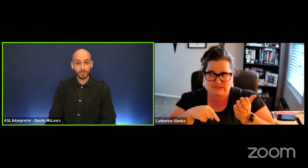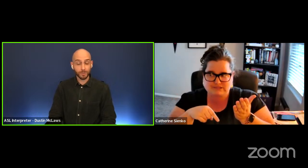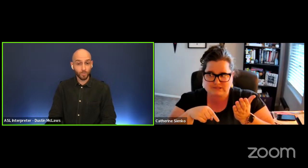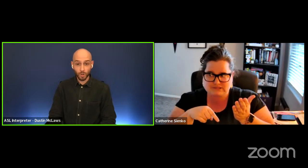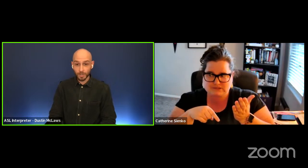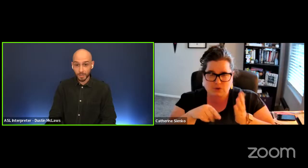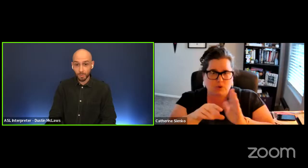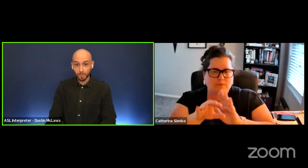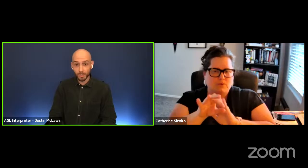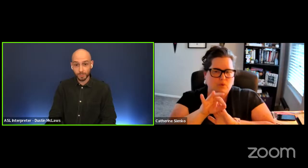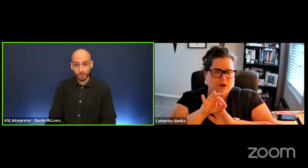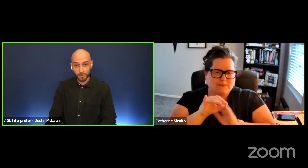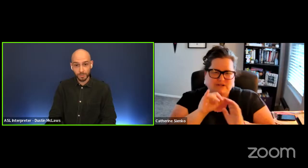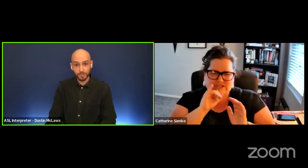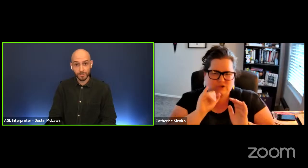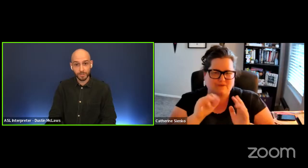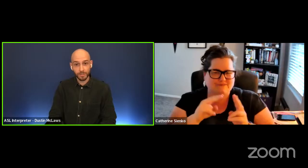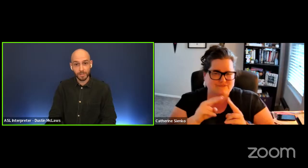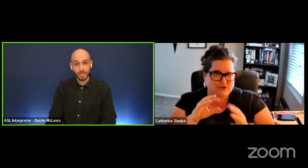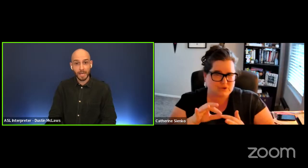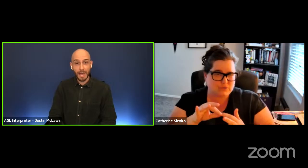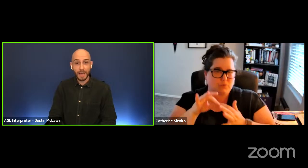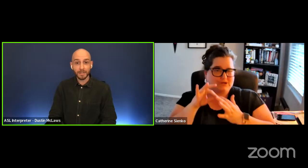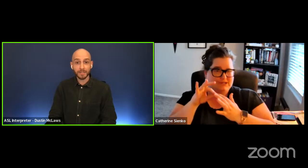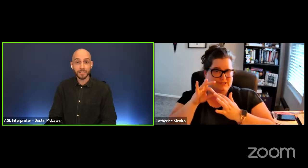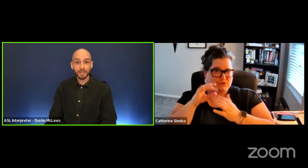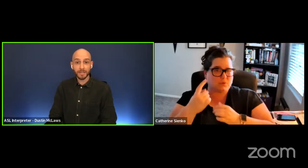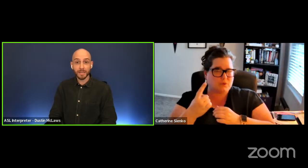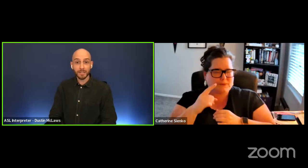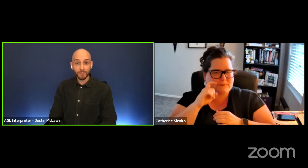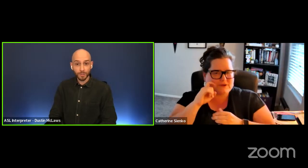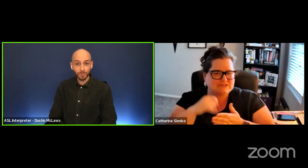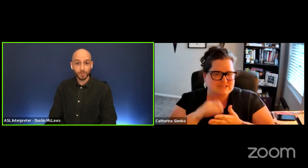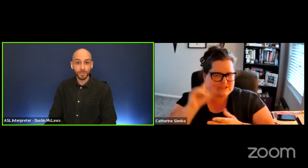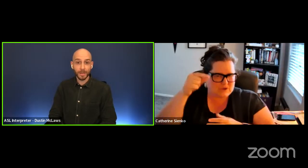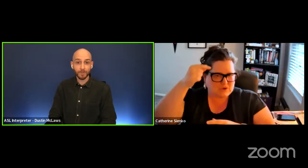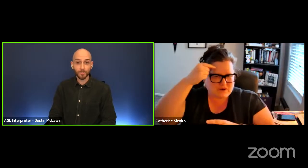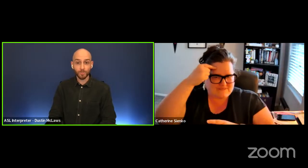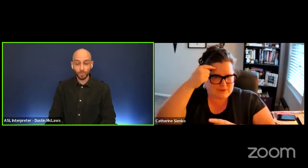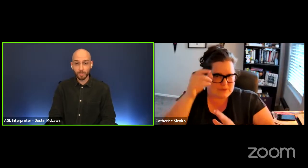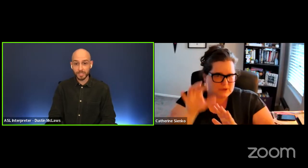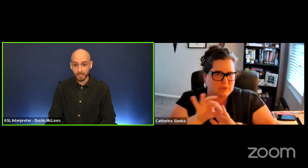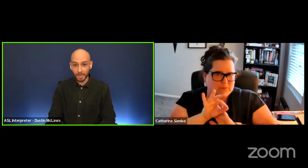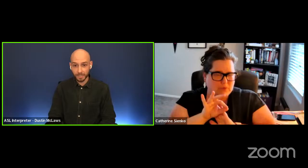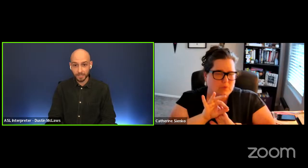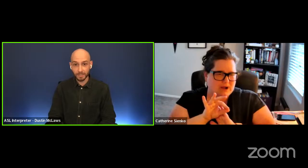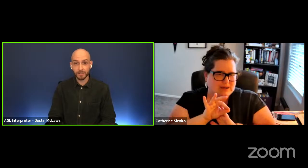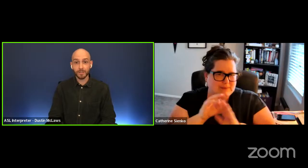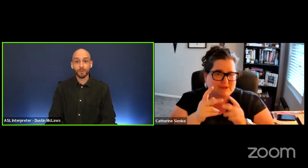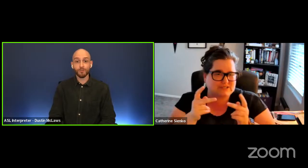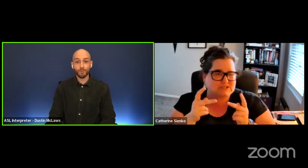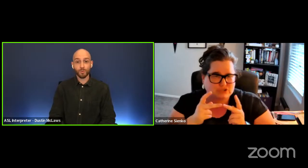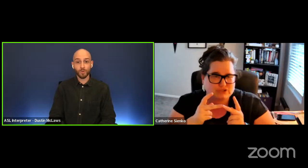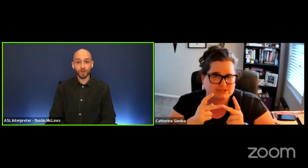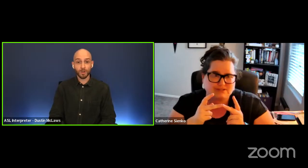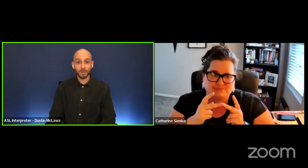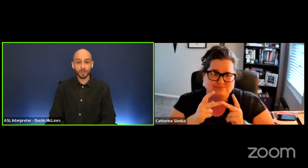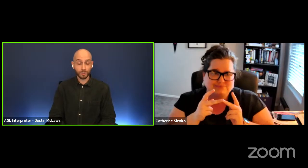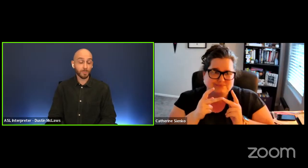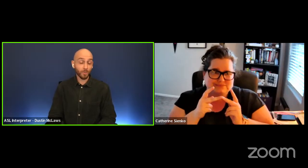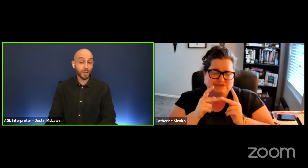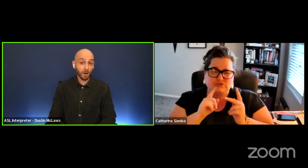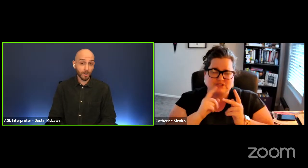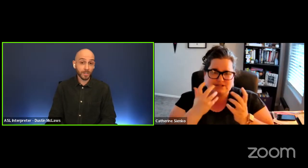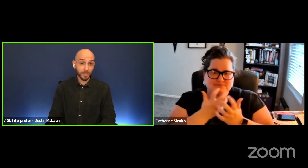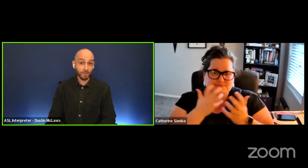Many of us work in public service, and the individual that will be selected